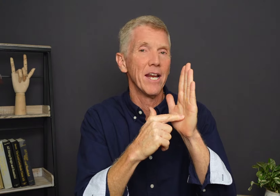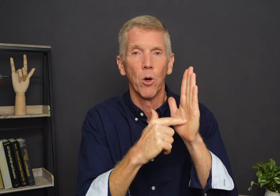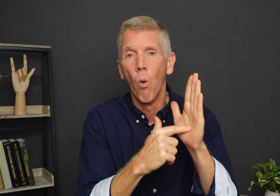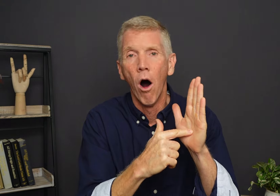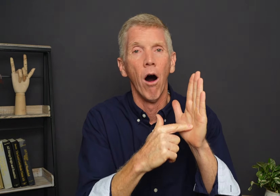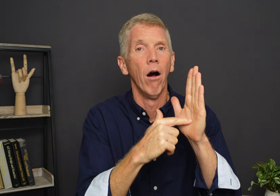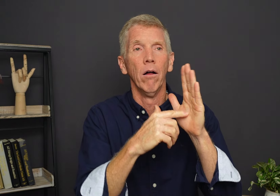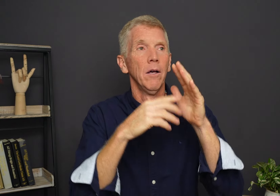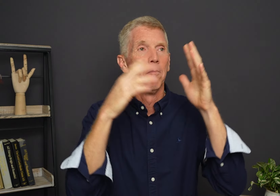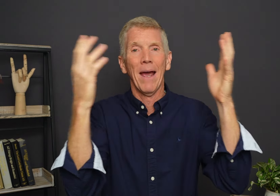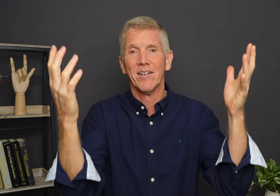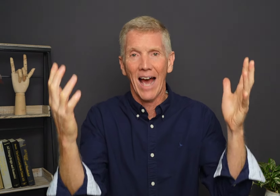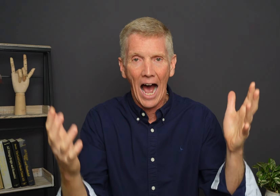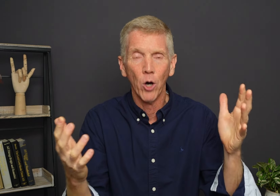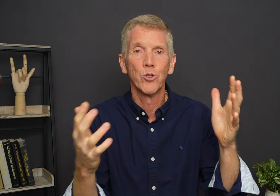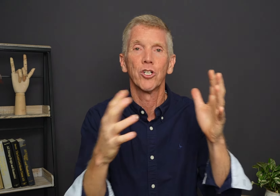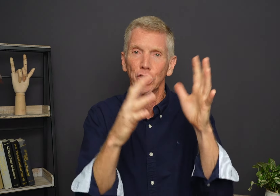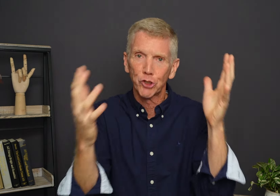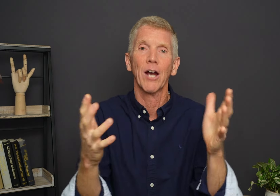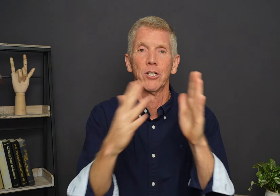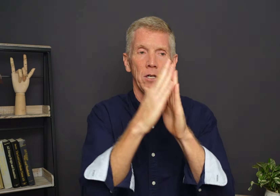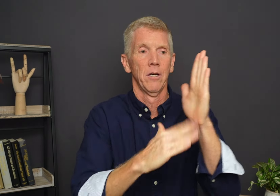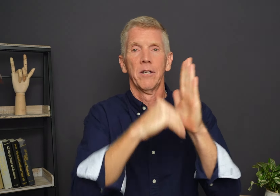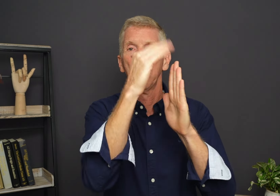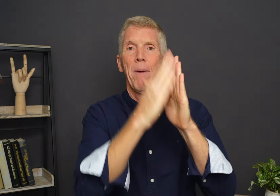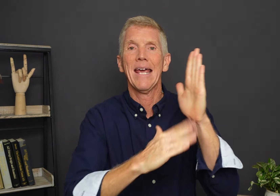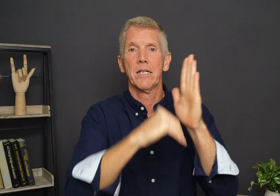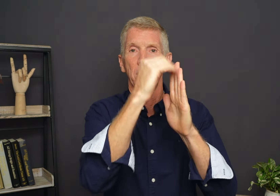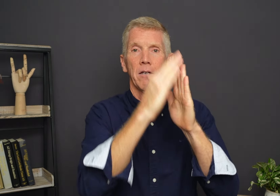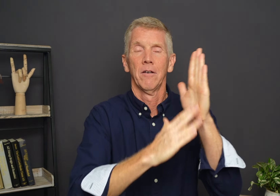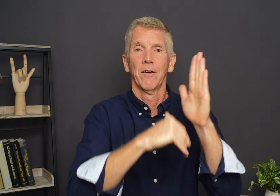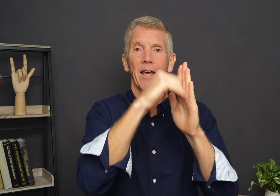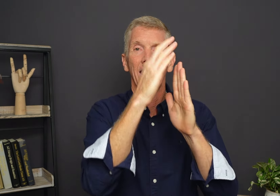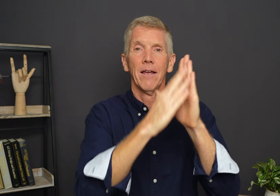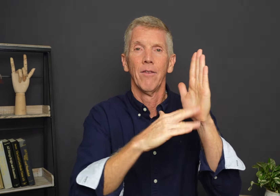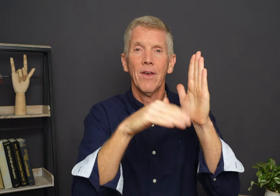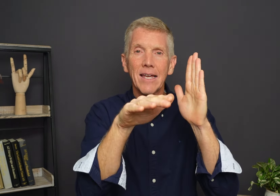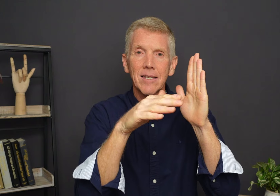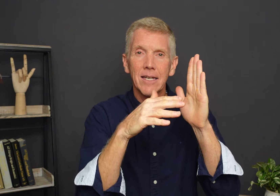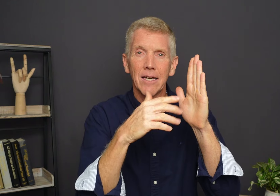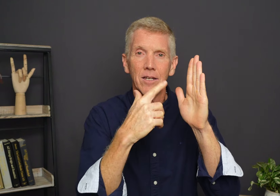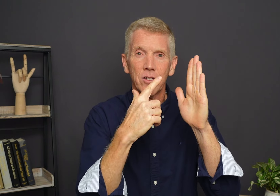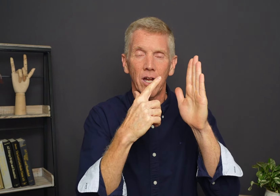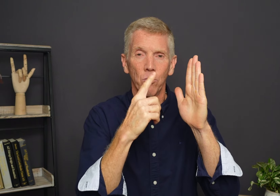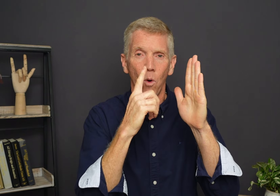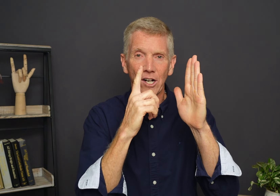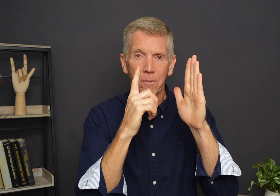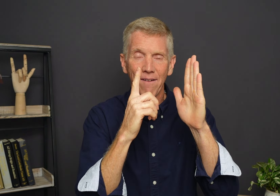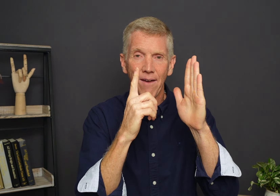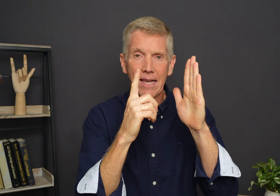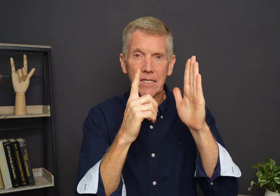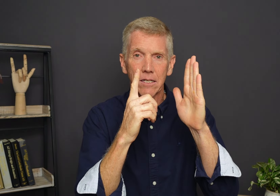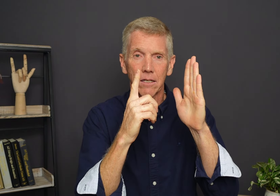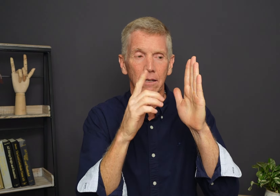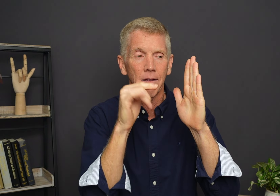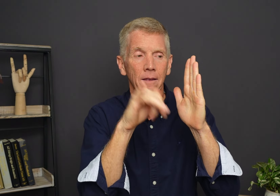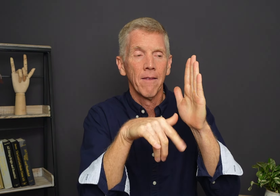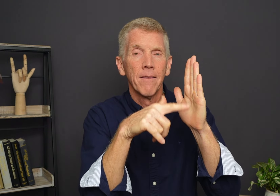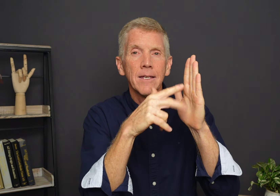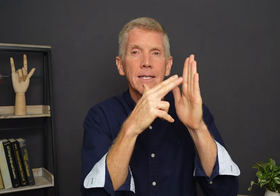a wall, paint a house, construction, to paint. Okay, this is, and watch my face, this